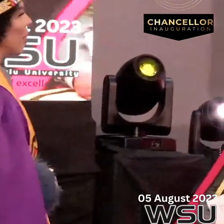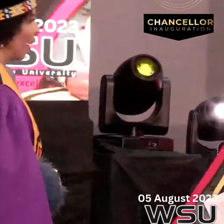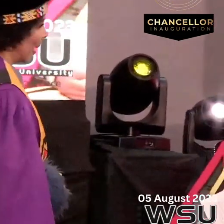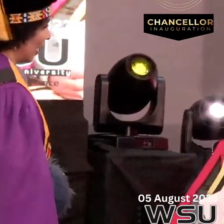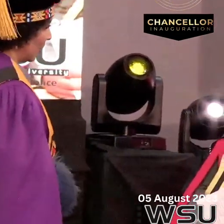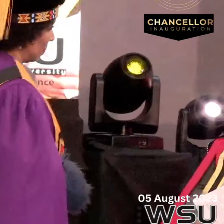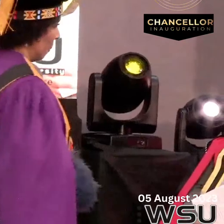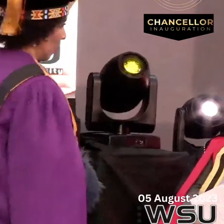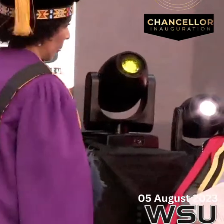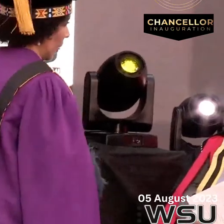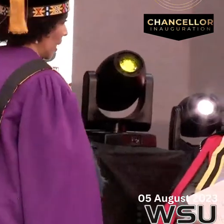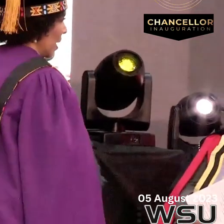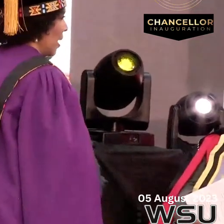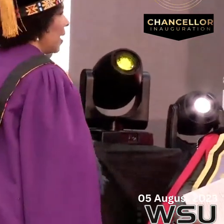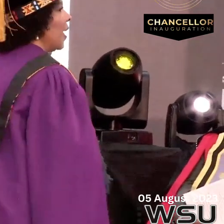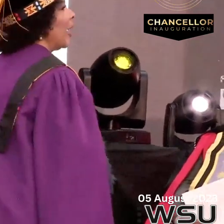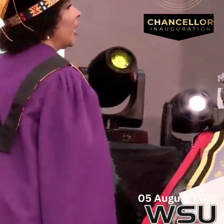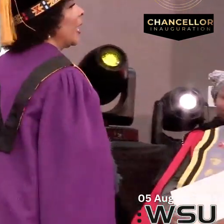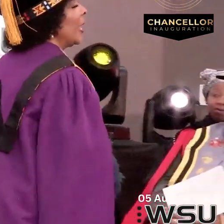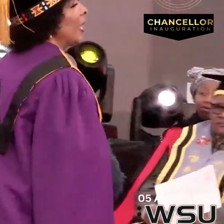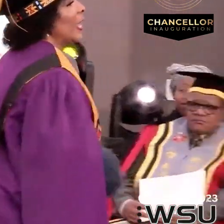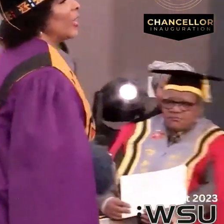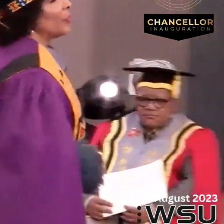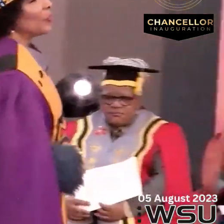nyanga yomama le